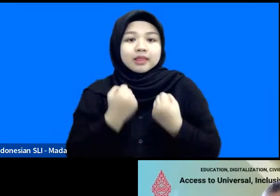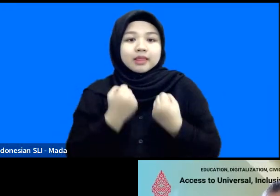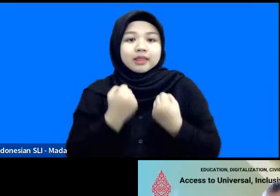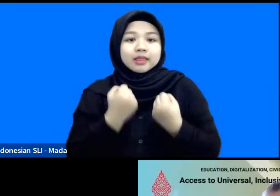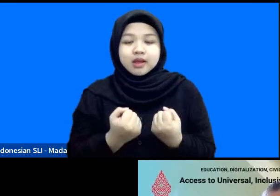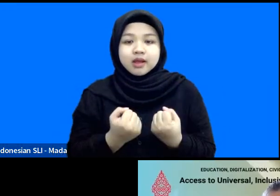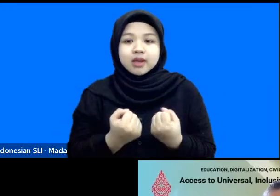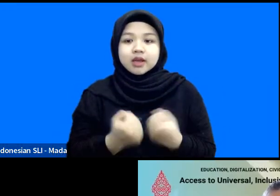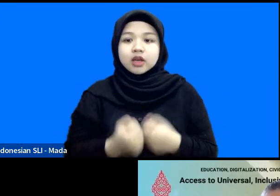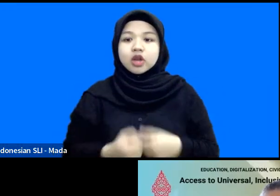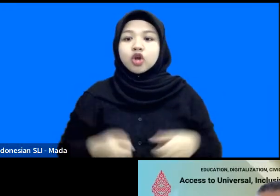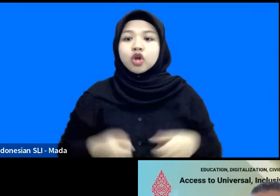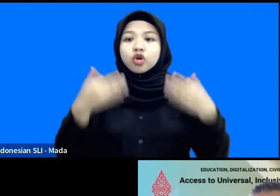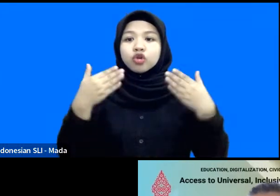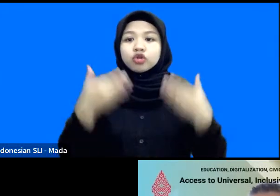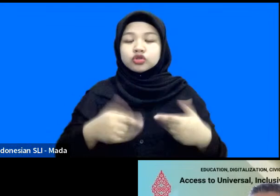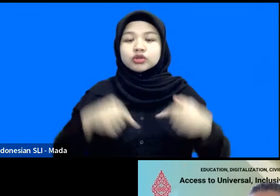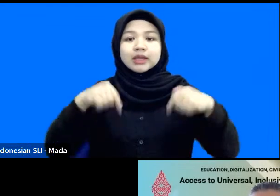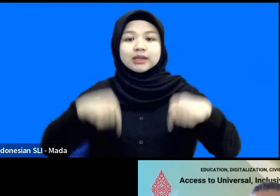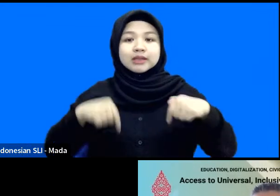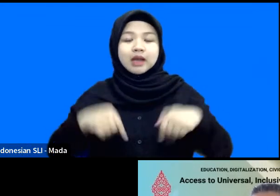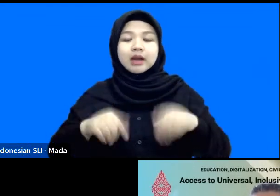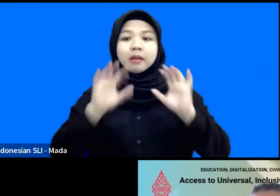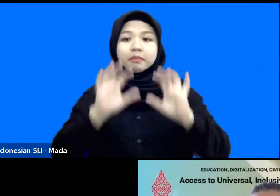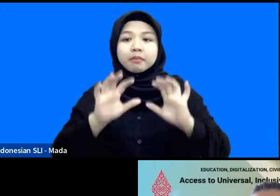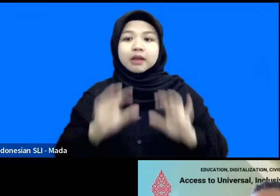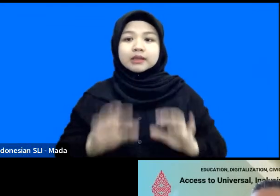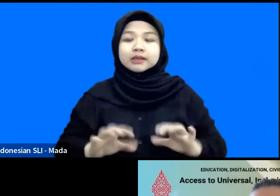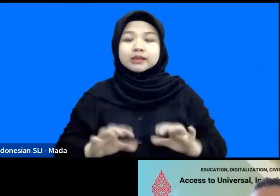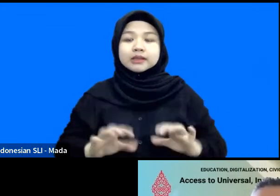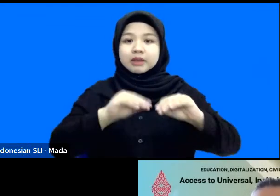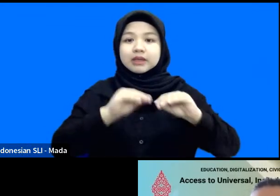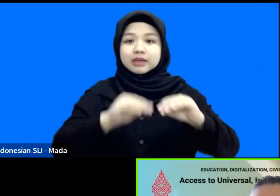are being isolated, so how they can embrace diversity still?